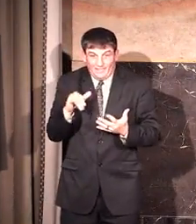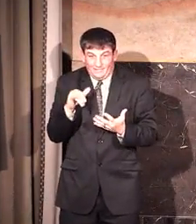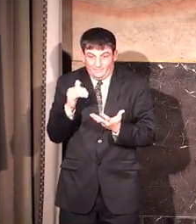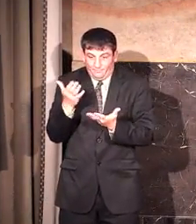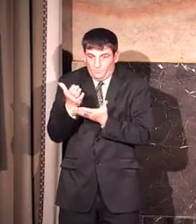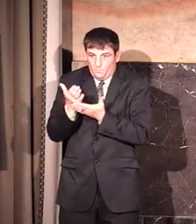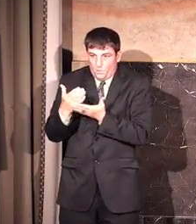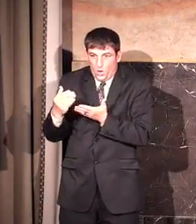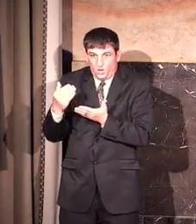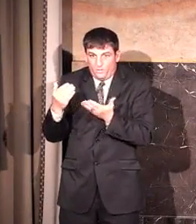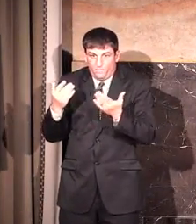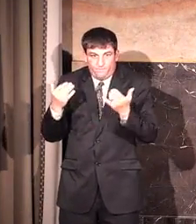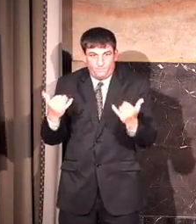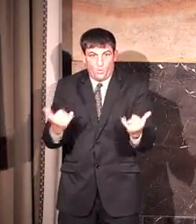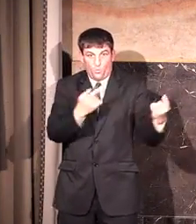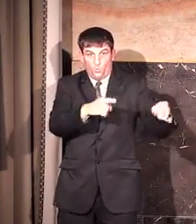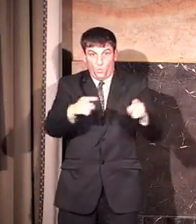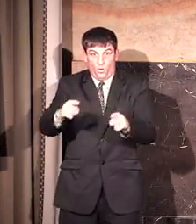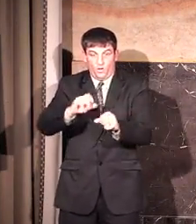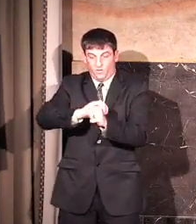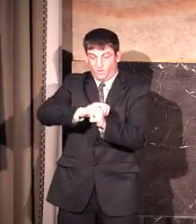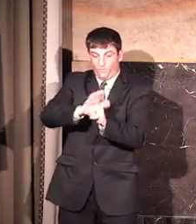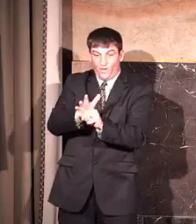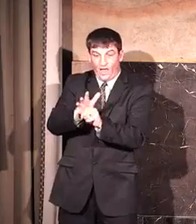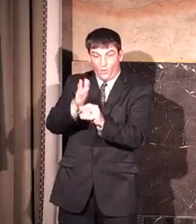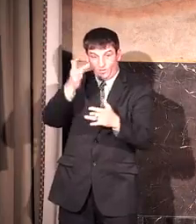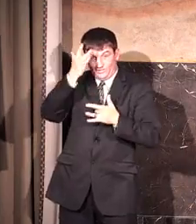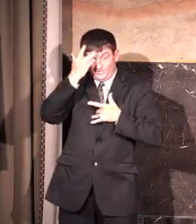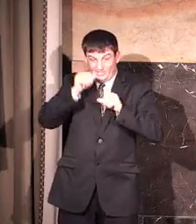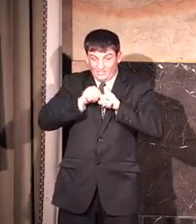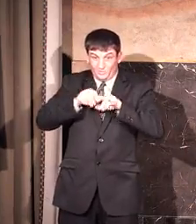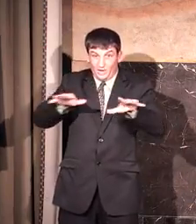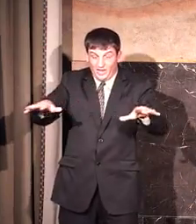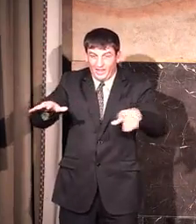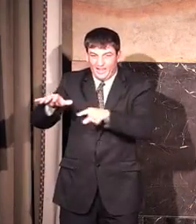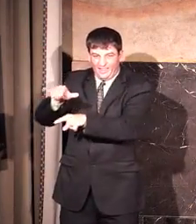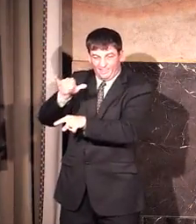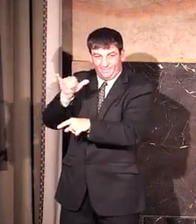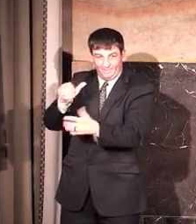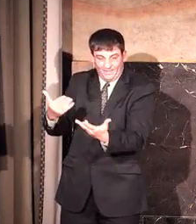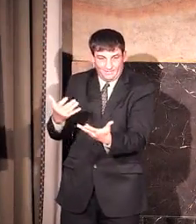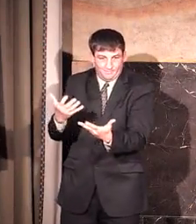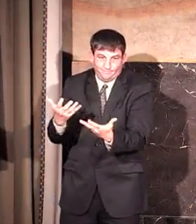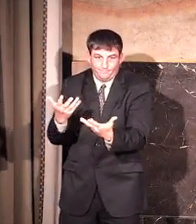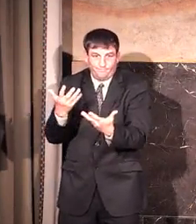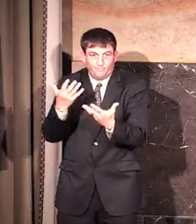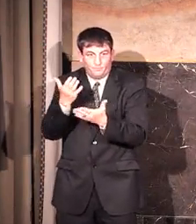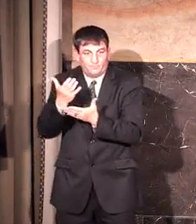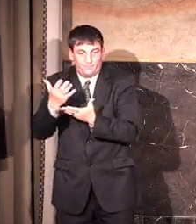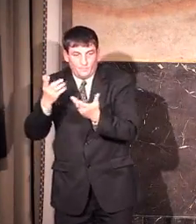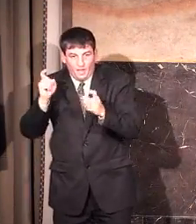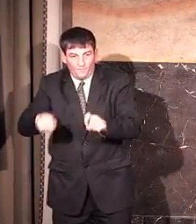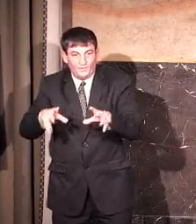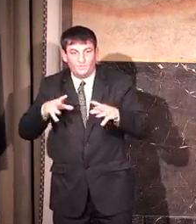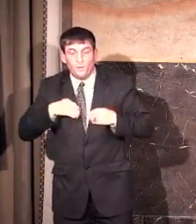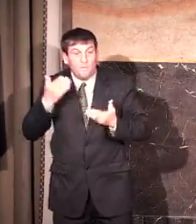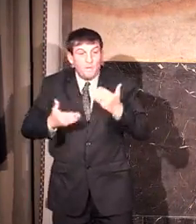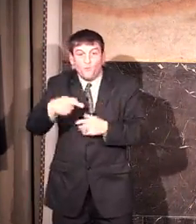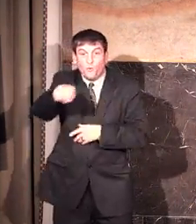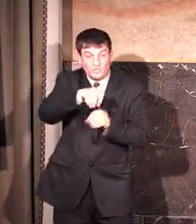virus that you spread many times without even knowing that you had